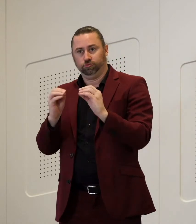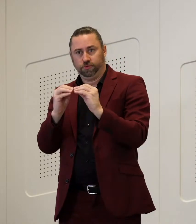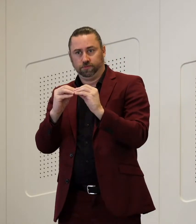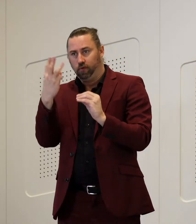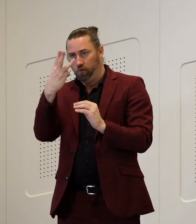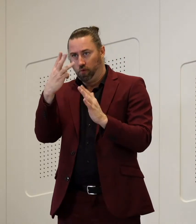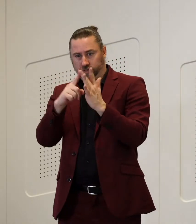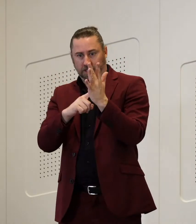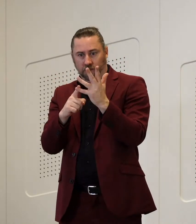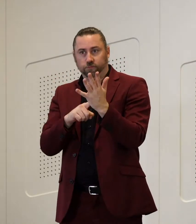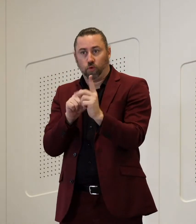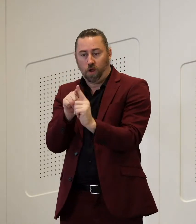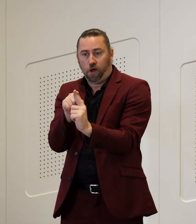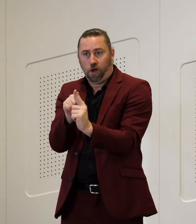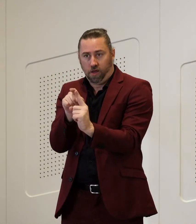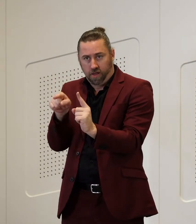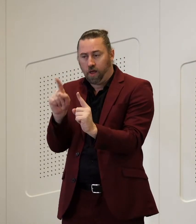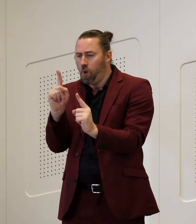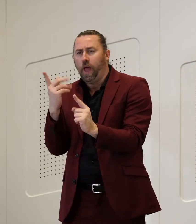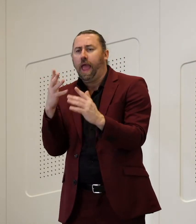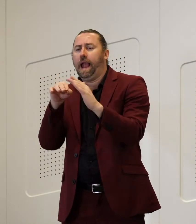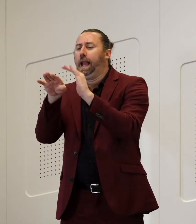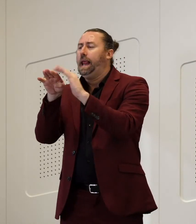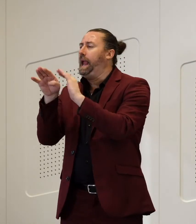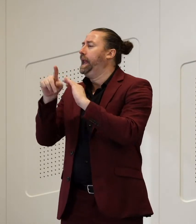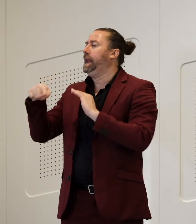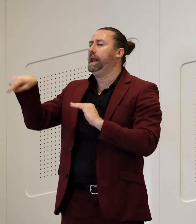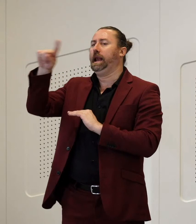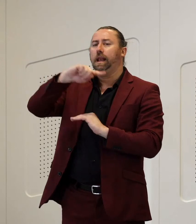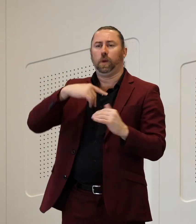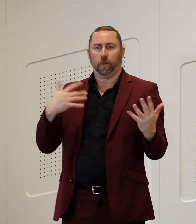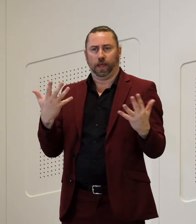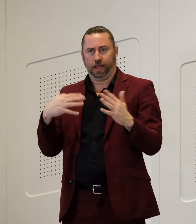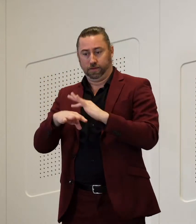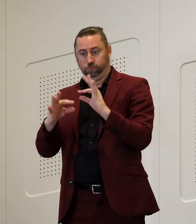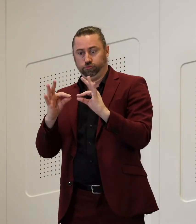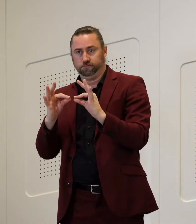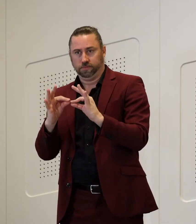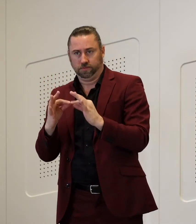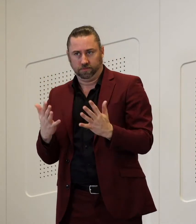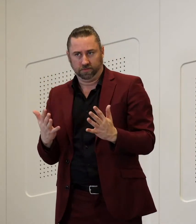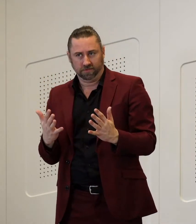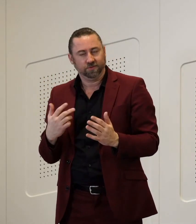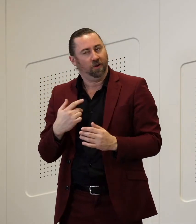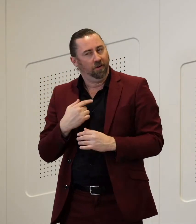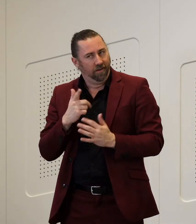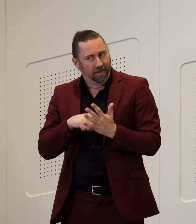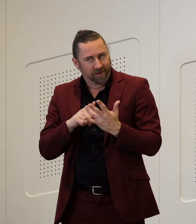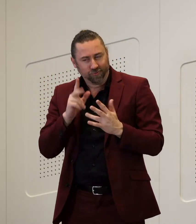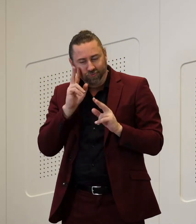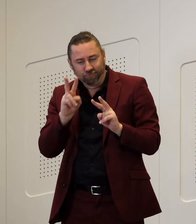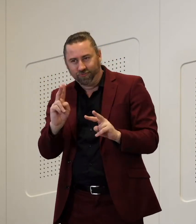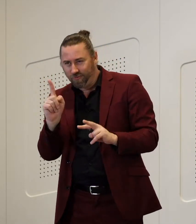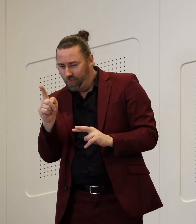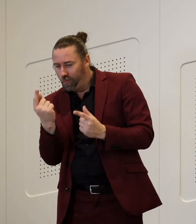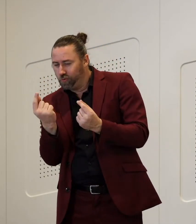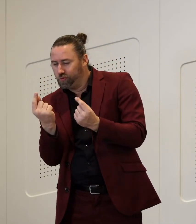in Brisbane since the 13th of July. She's not been on any more flights. So then